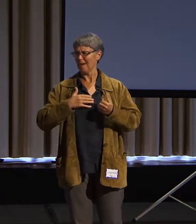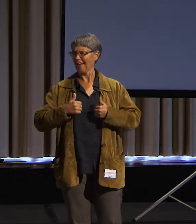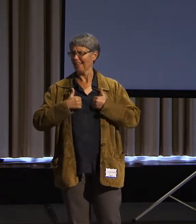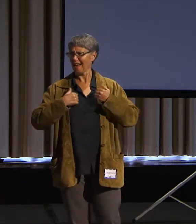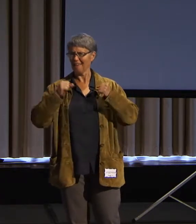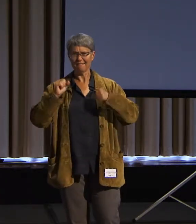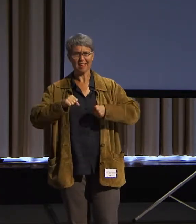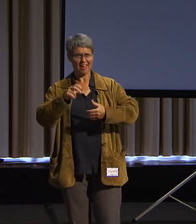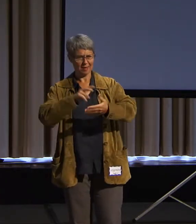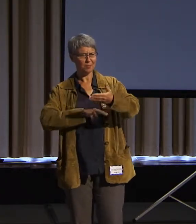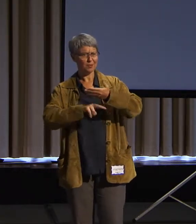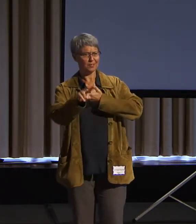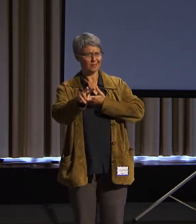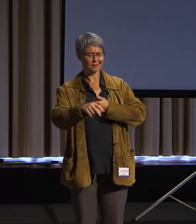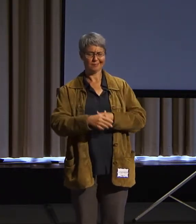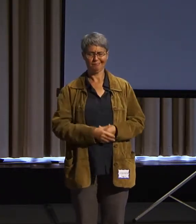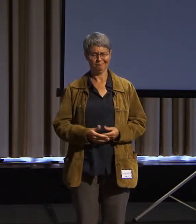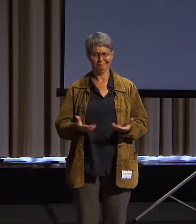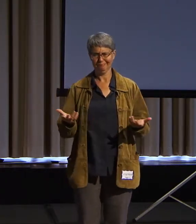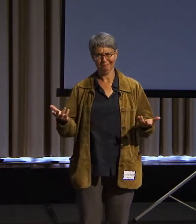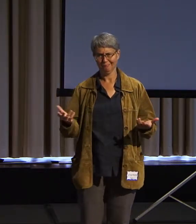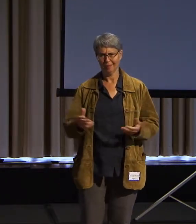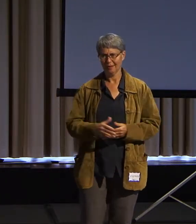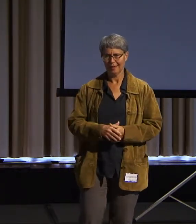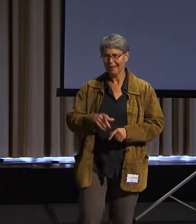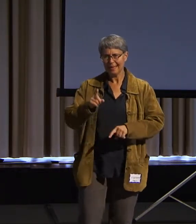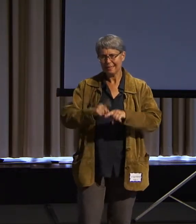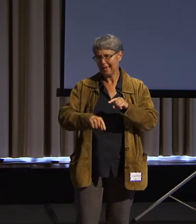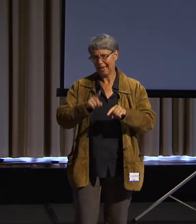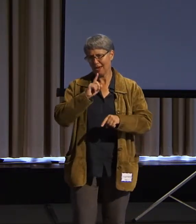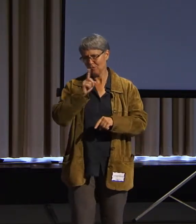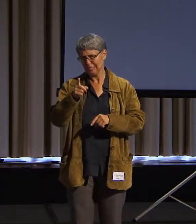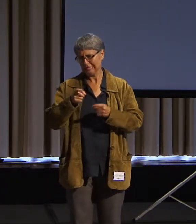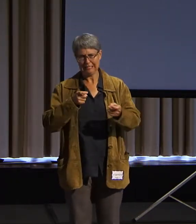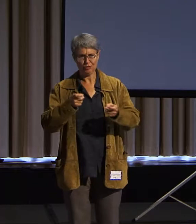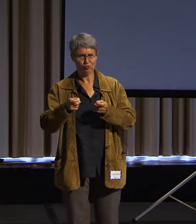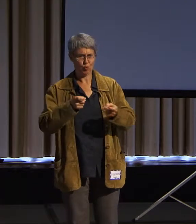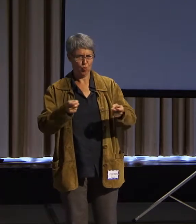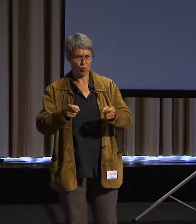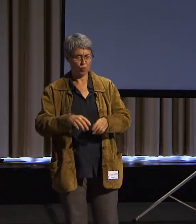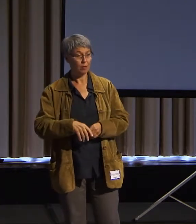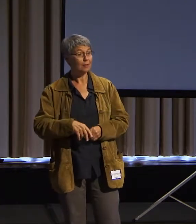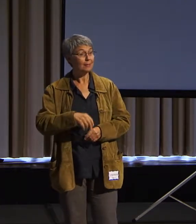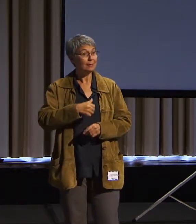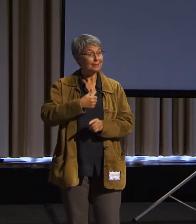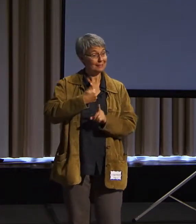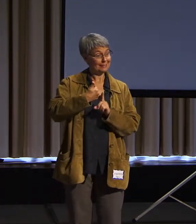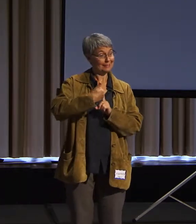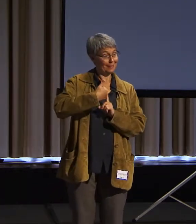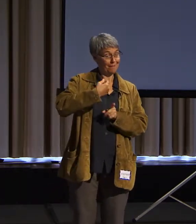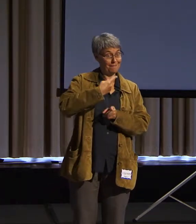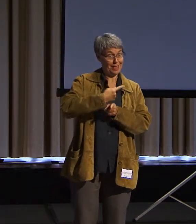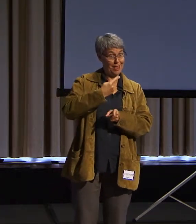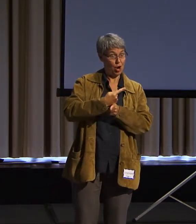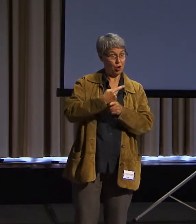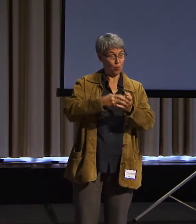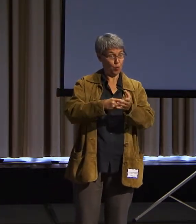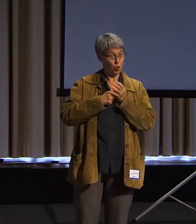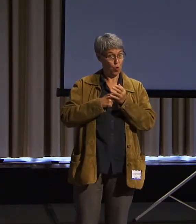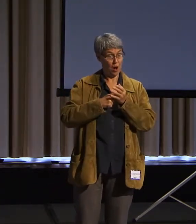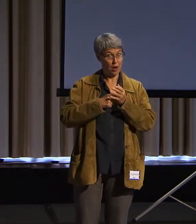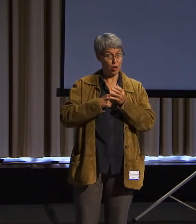predict or control. Self-care isn't about guaranteeing happiness or control. Part of self-care